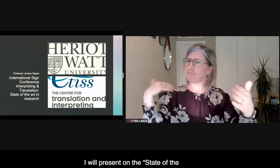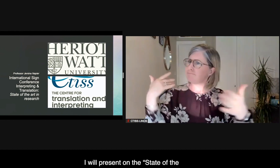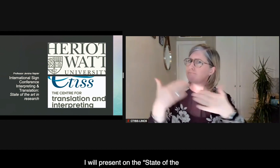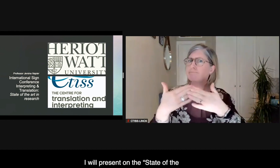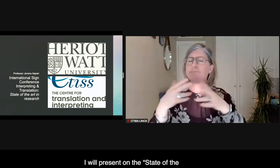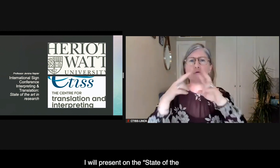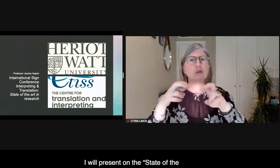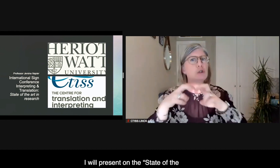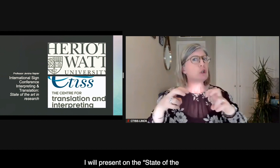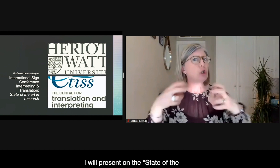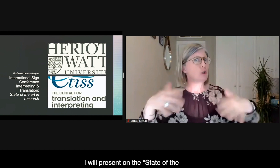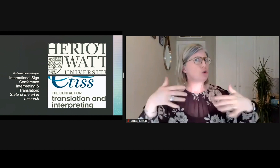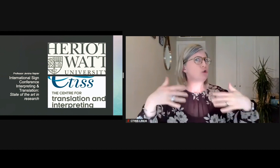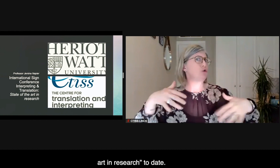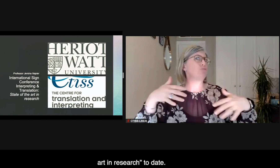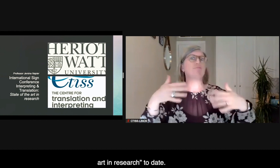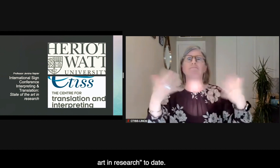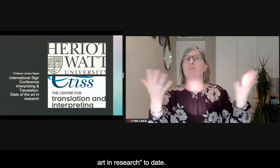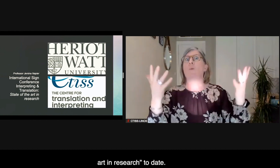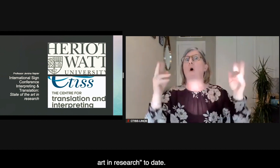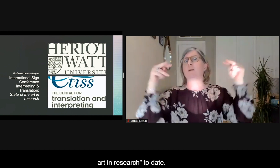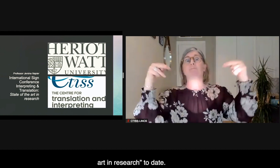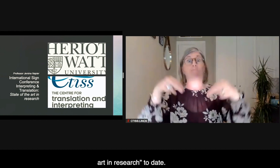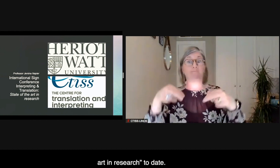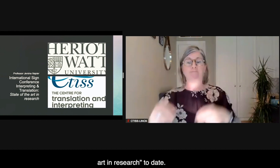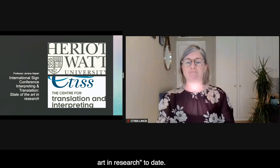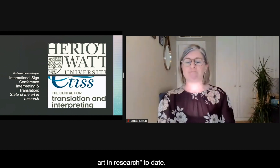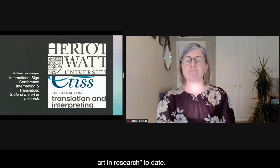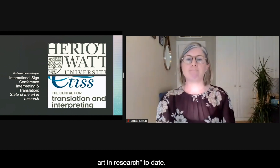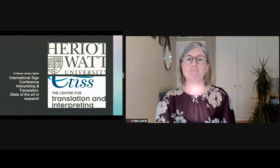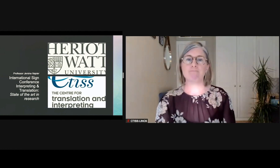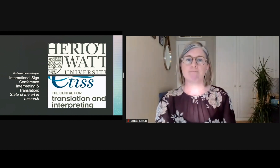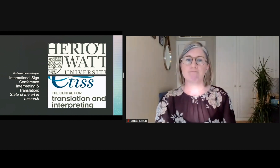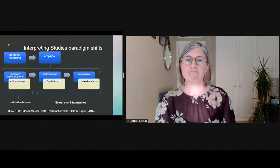I will present on the state of the art in research to date.